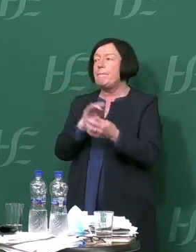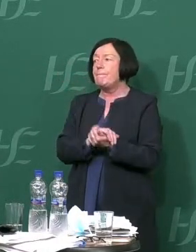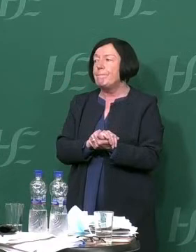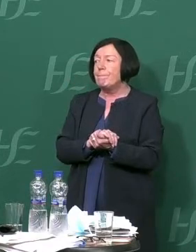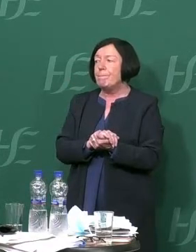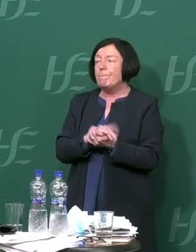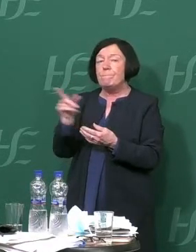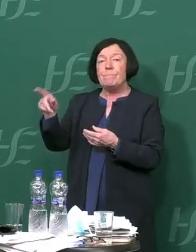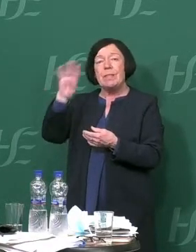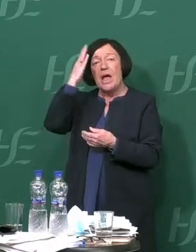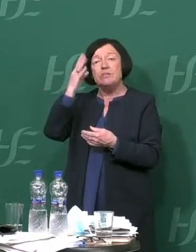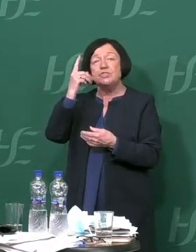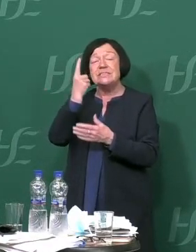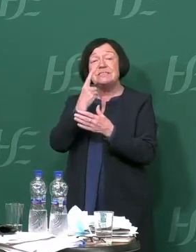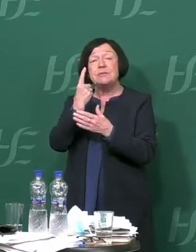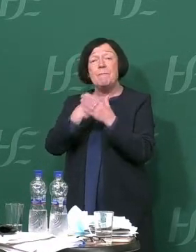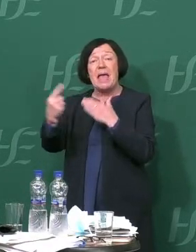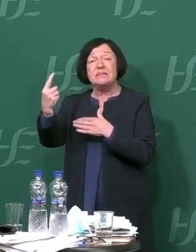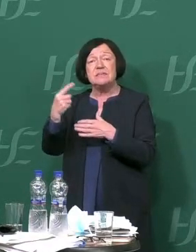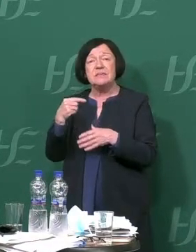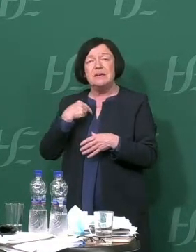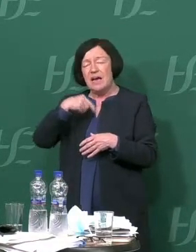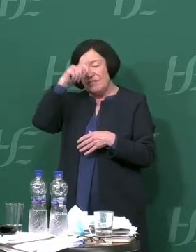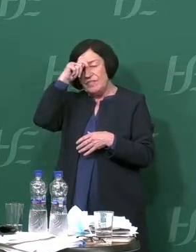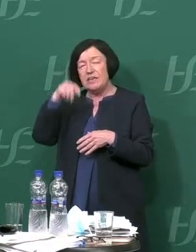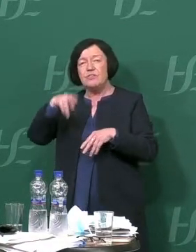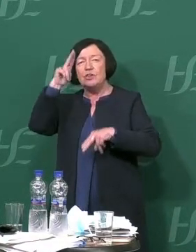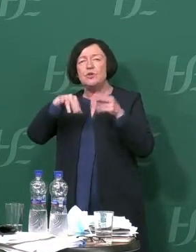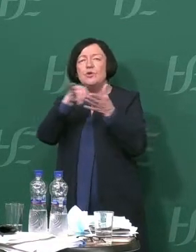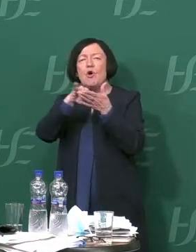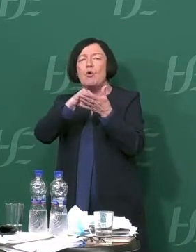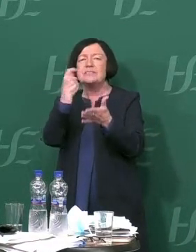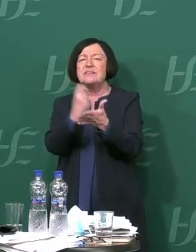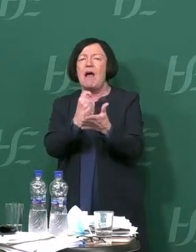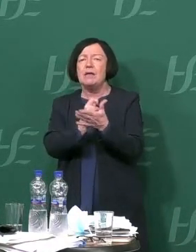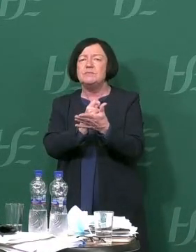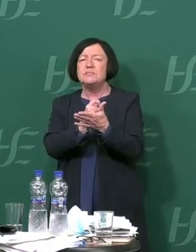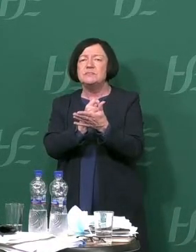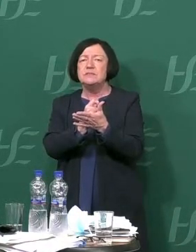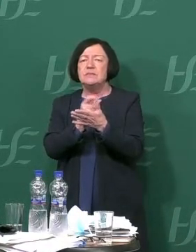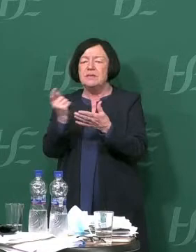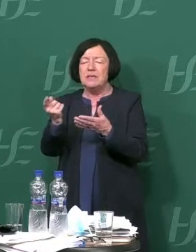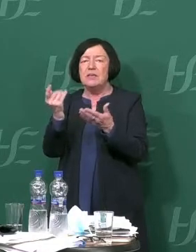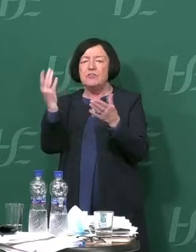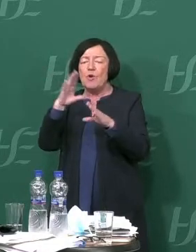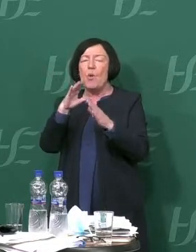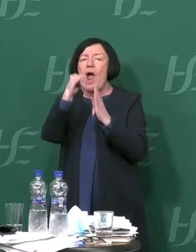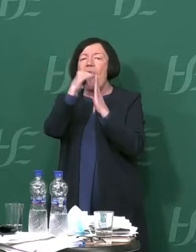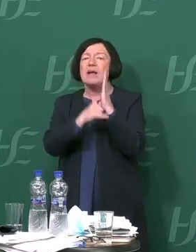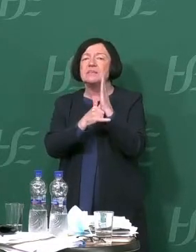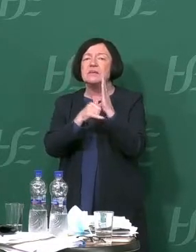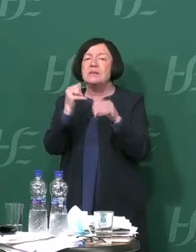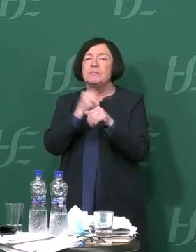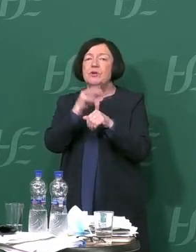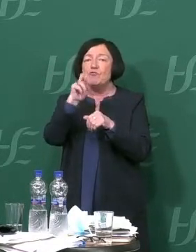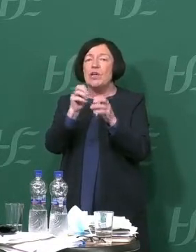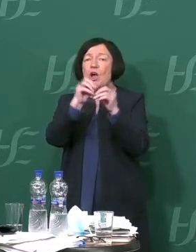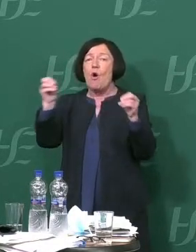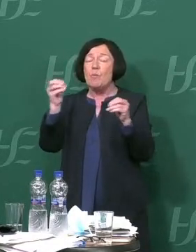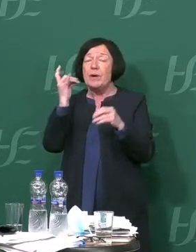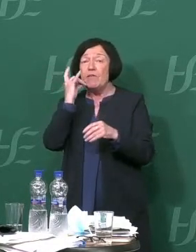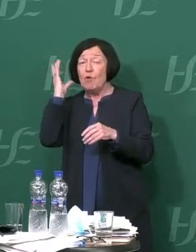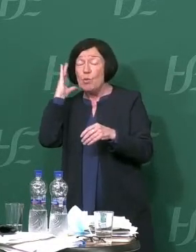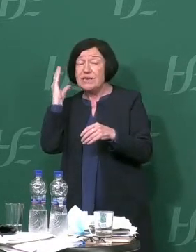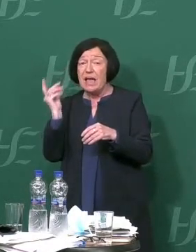Senator Maloney from the Irish Independent again. I think the New York Times ran a feature article in relation to the reopening of